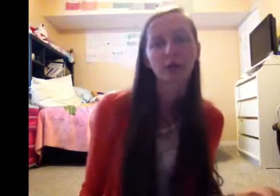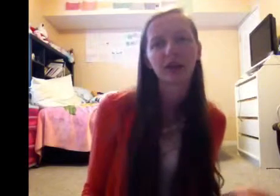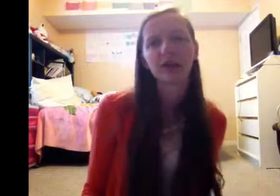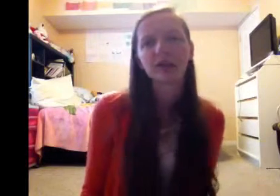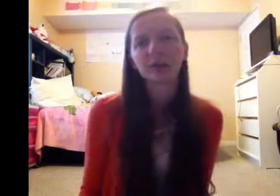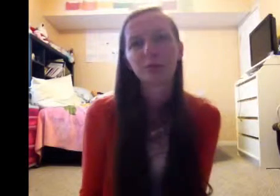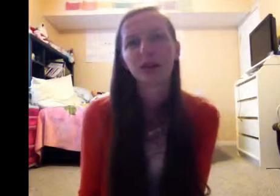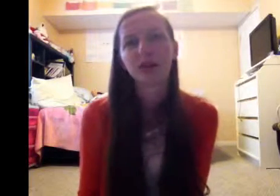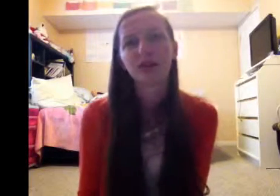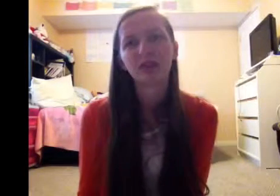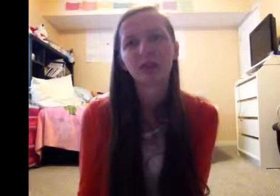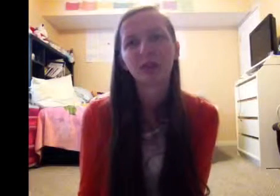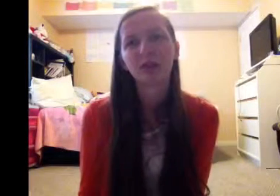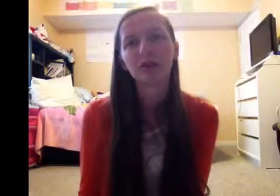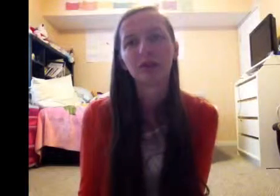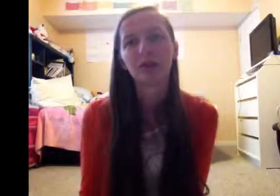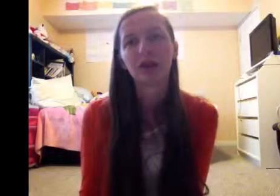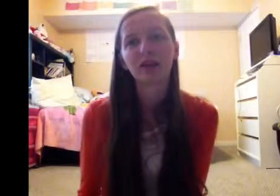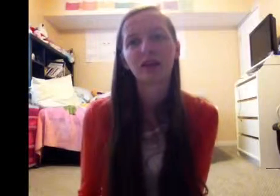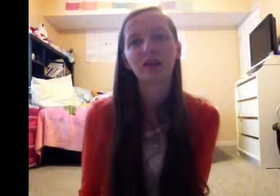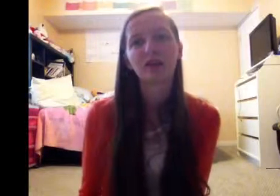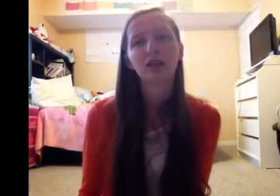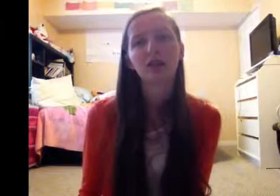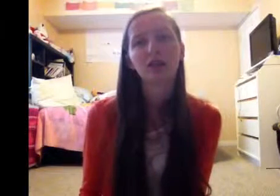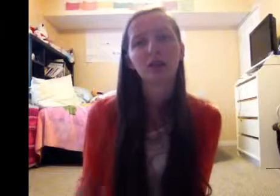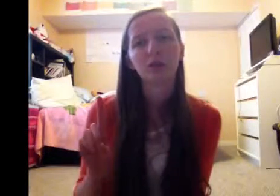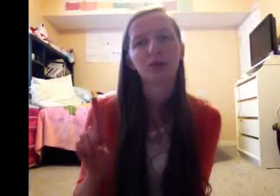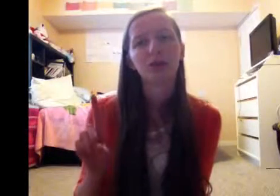103, but you wouldn't sign